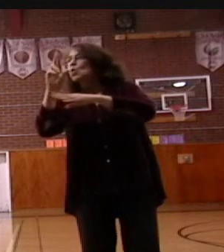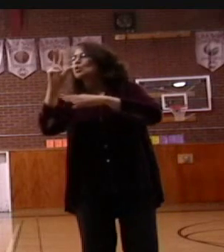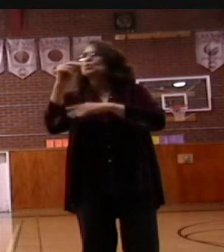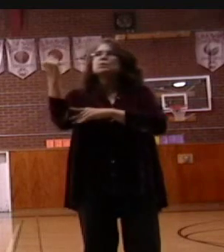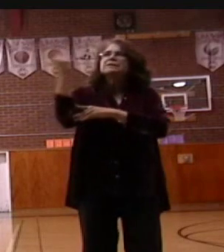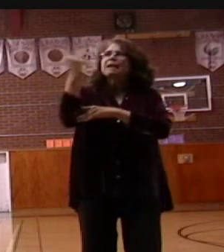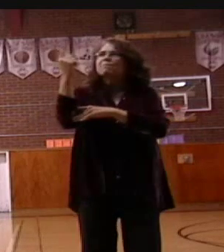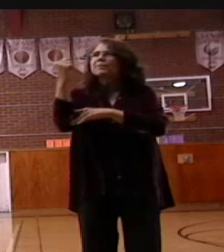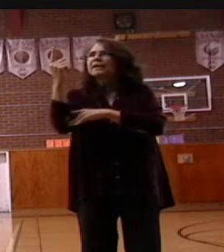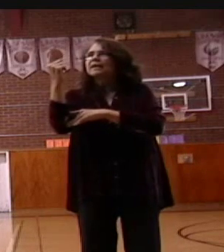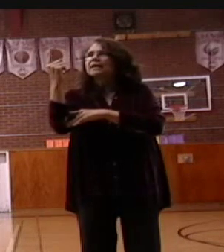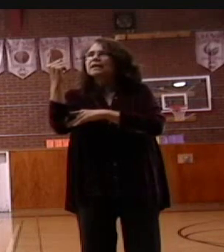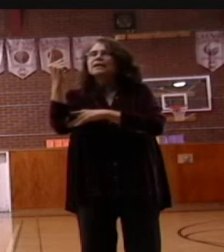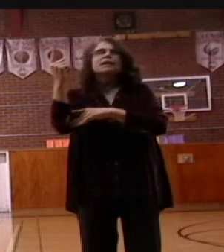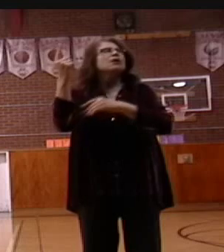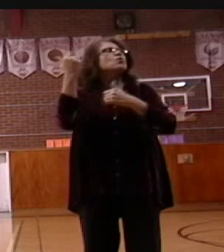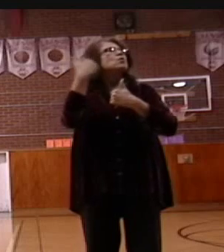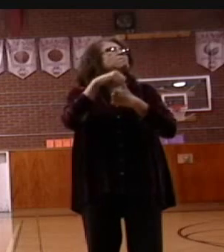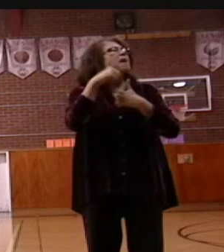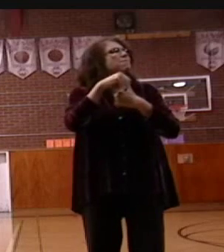Remember to be a kid first.